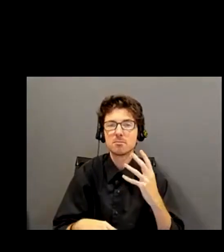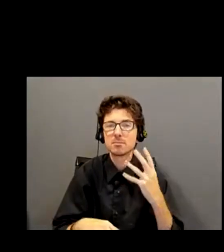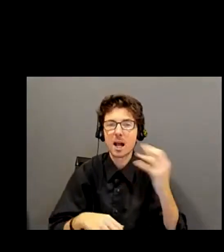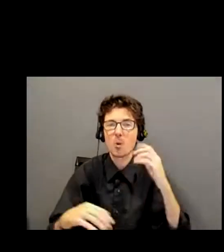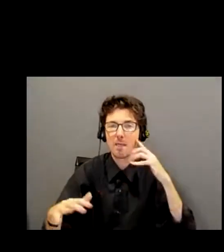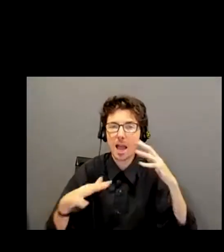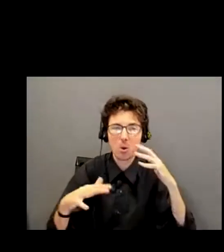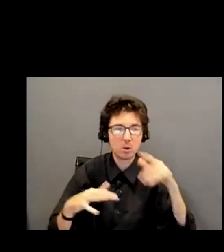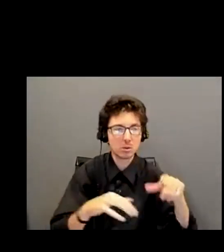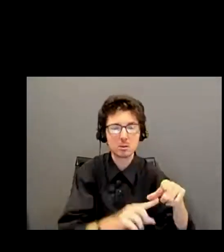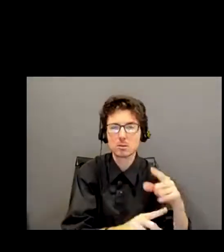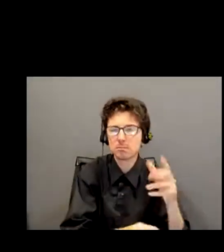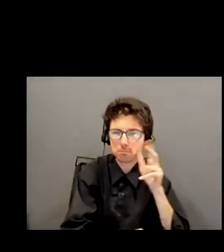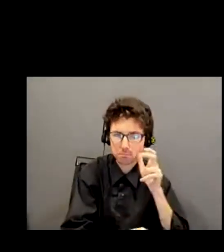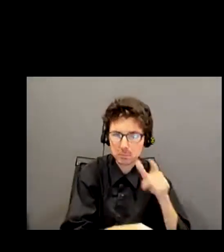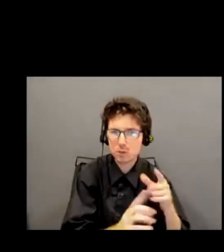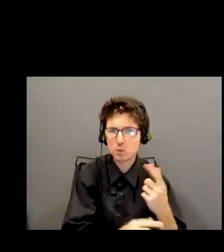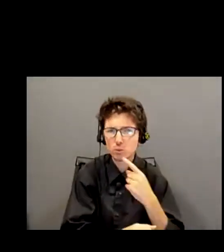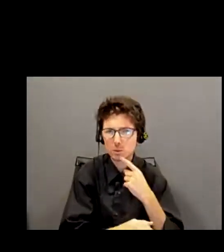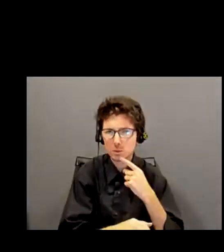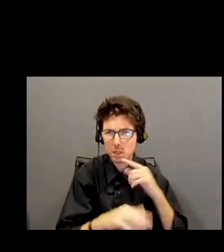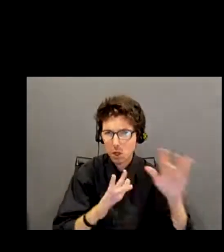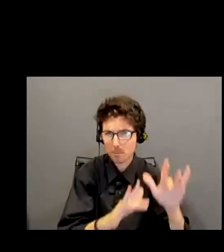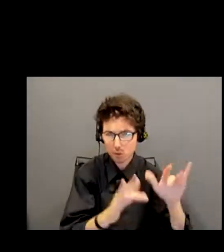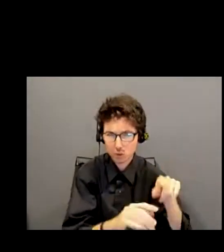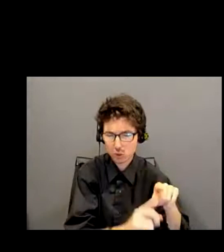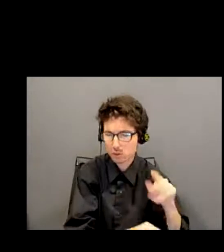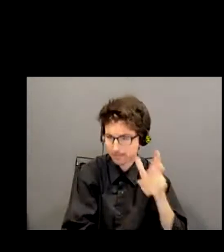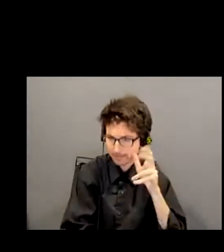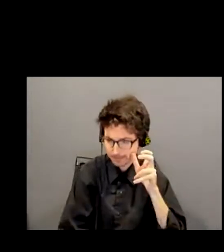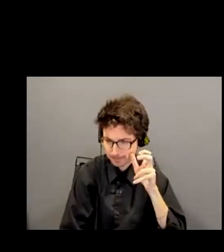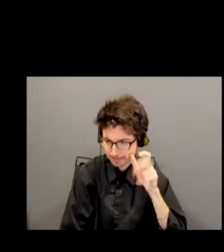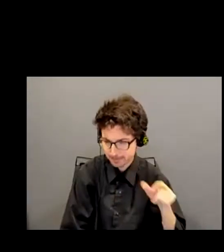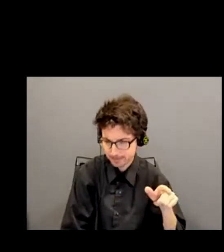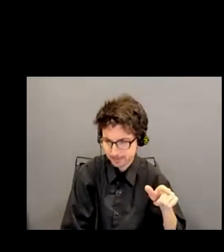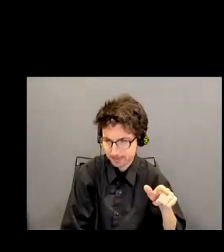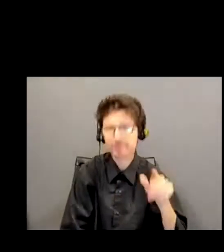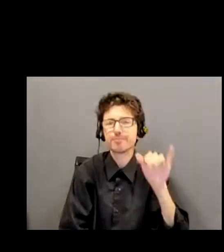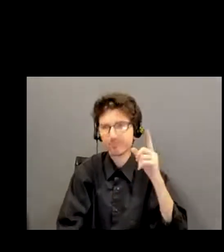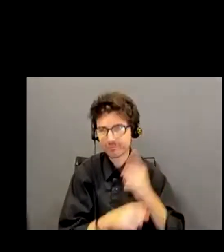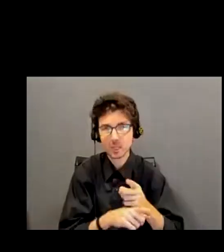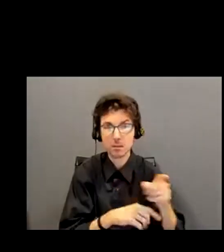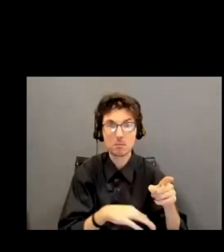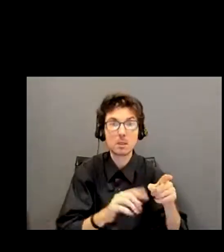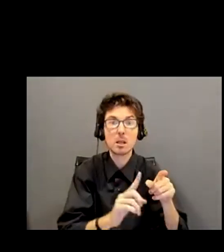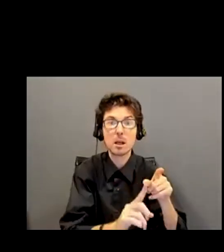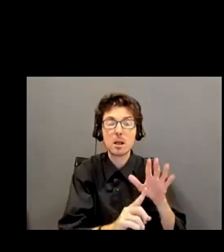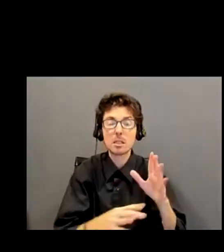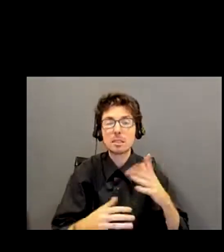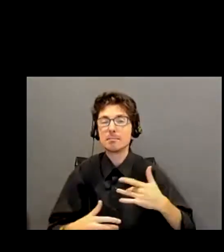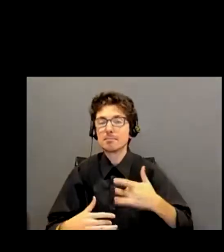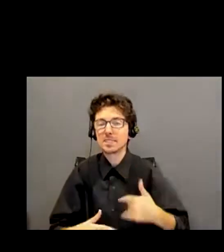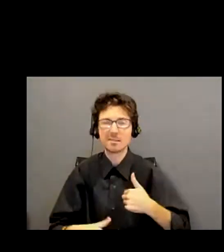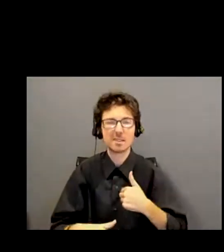display. The computer is connected to an overhead projector, and this enables the students to see what I'm writing for